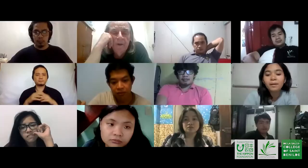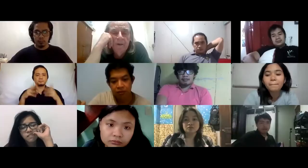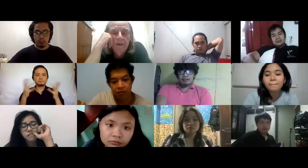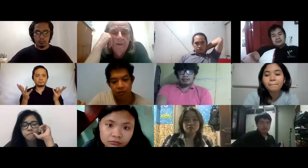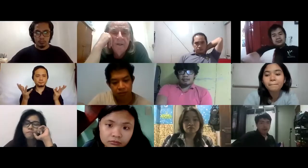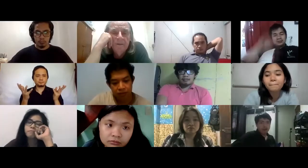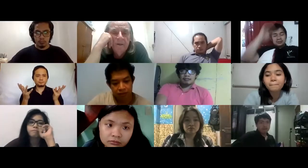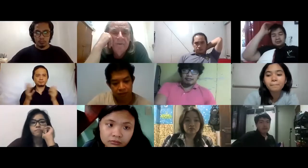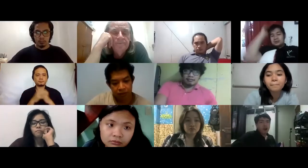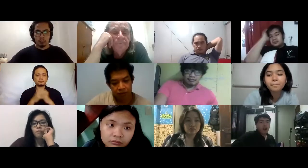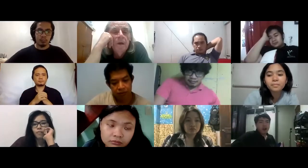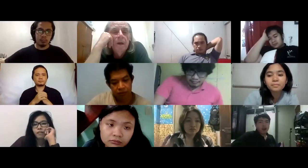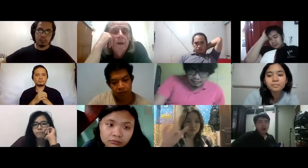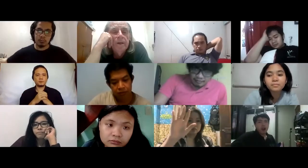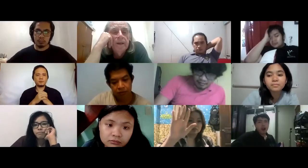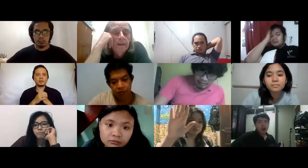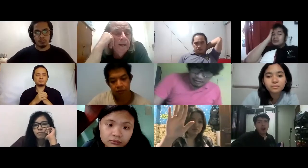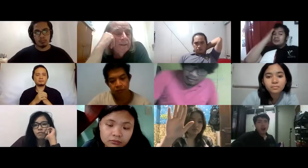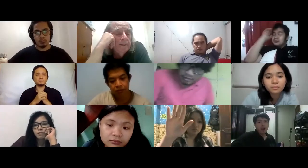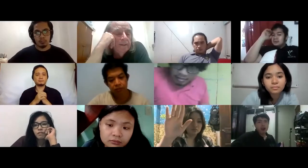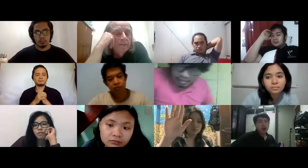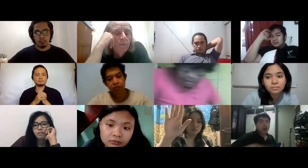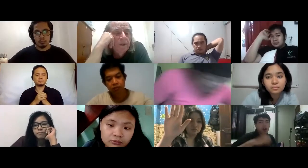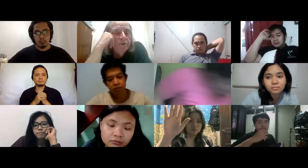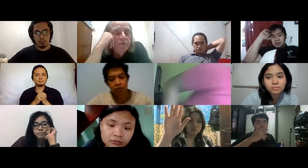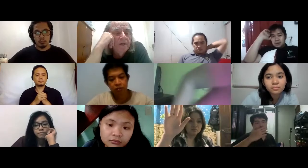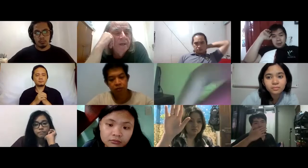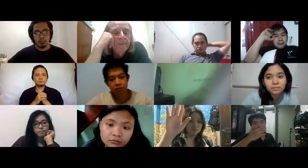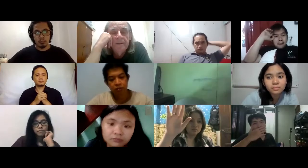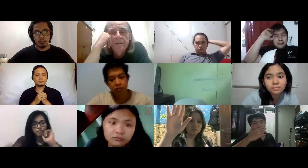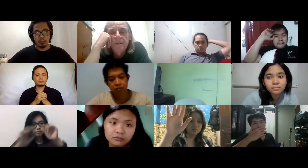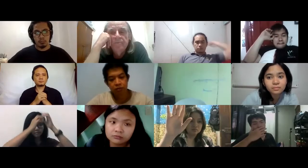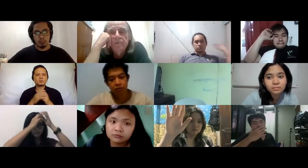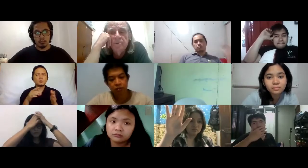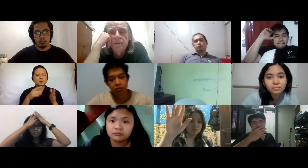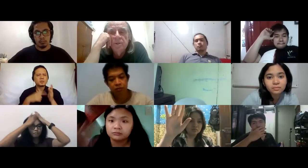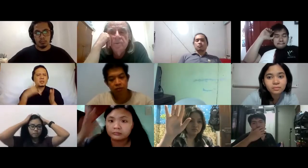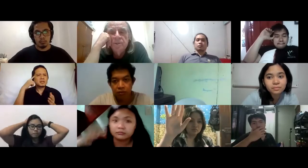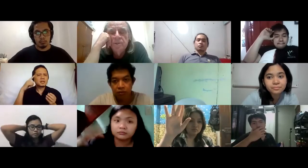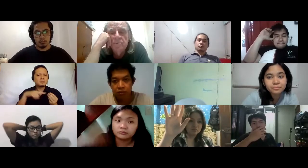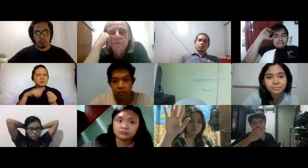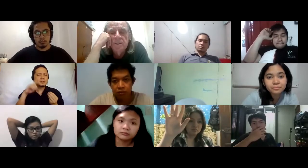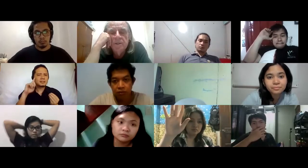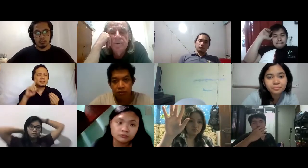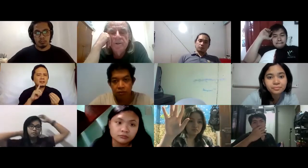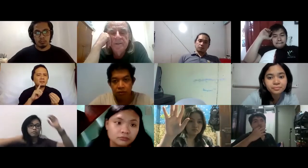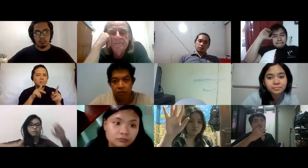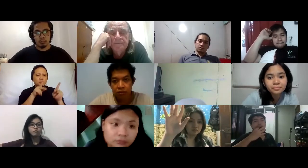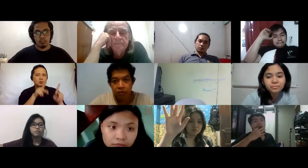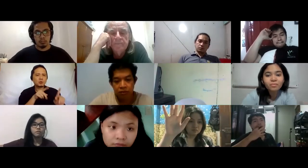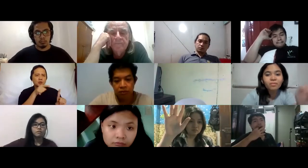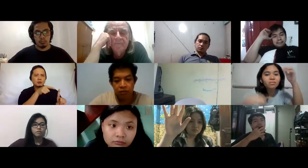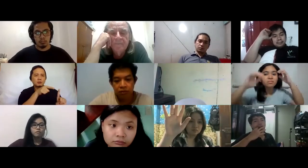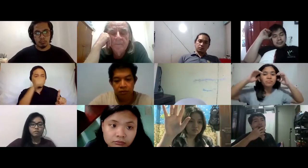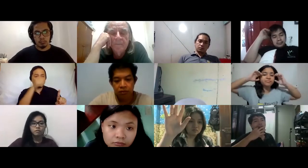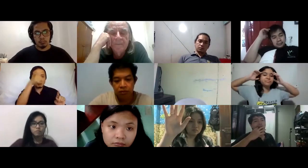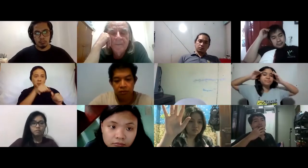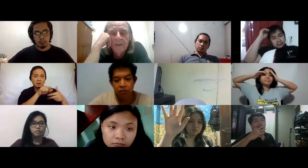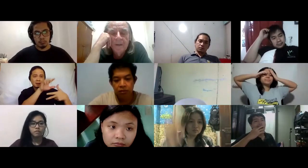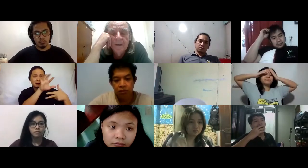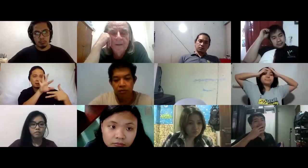right, we're all set to go. Okay. Great. So what did you think about the deaf person who was chosen as president?